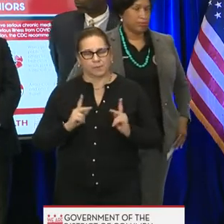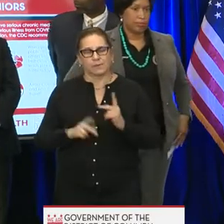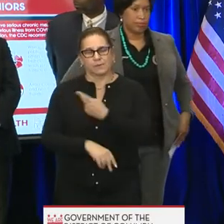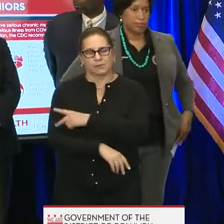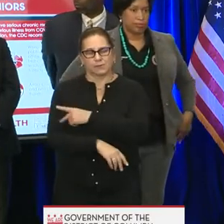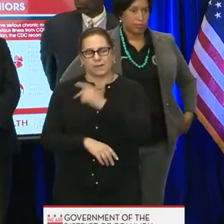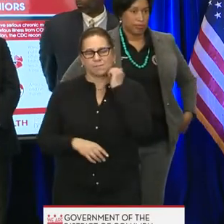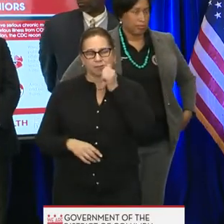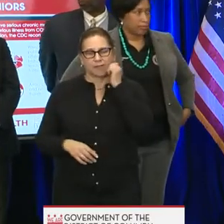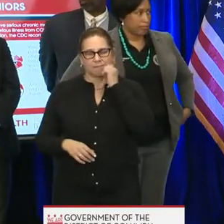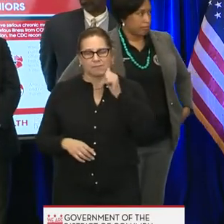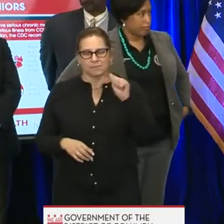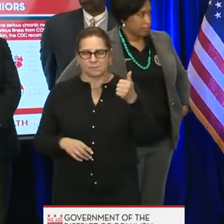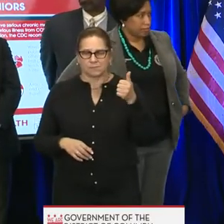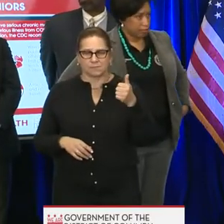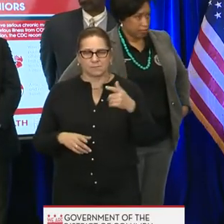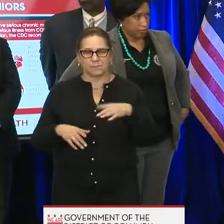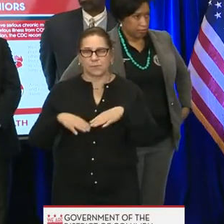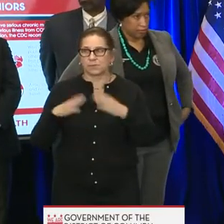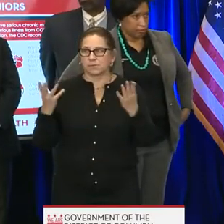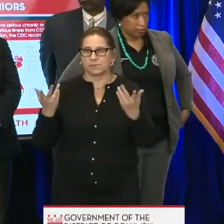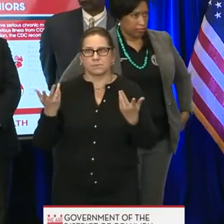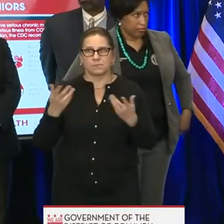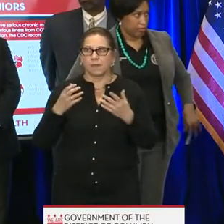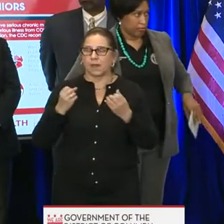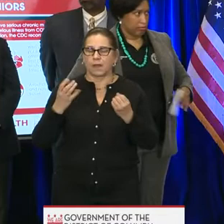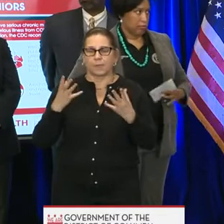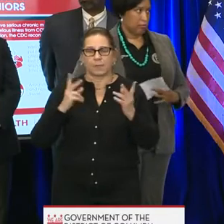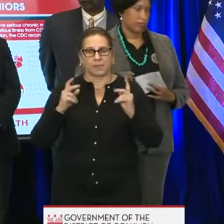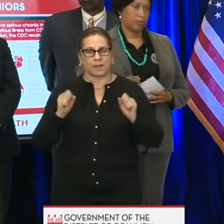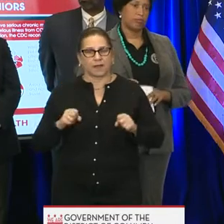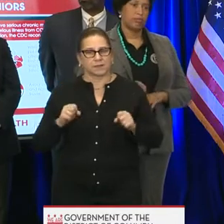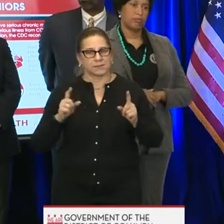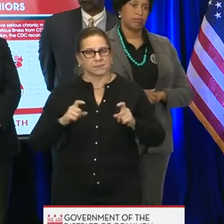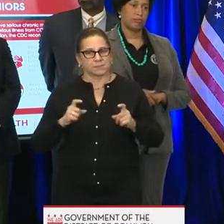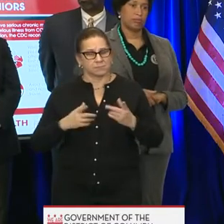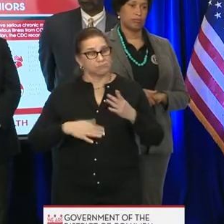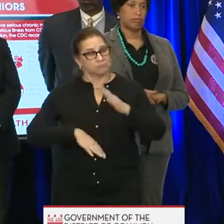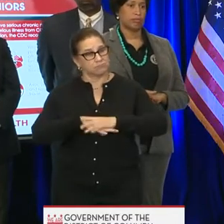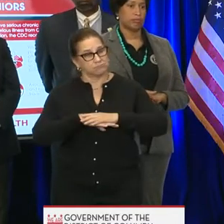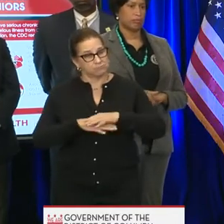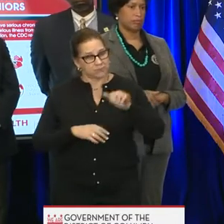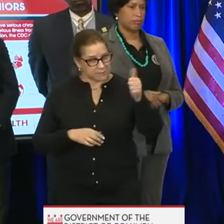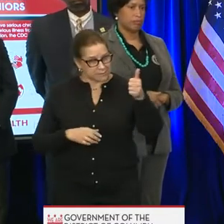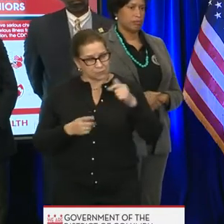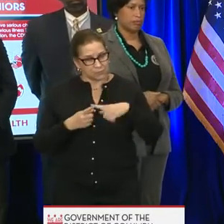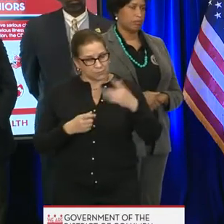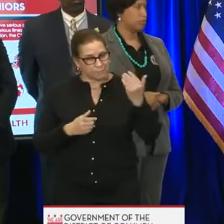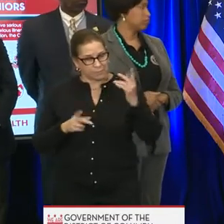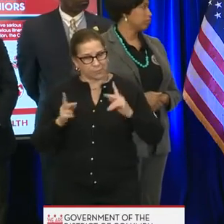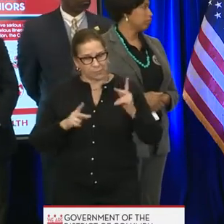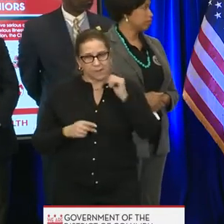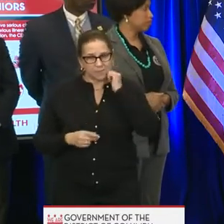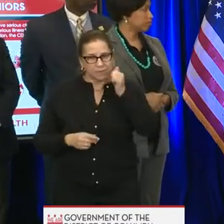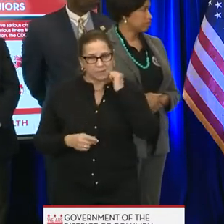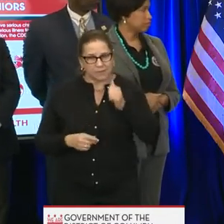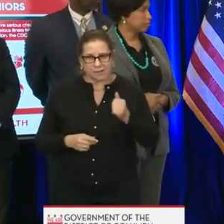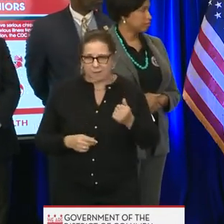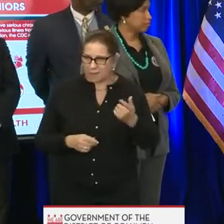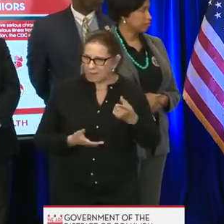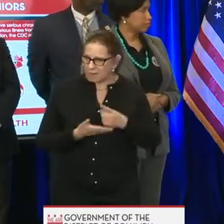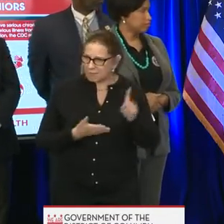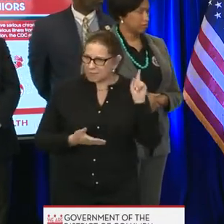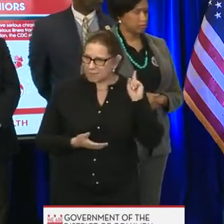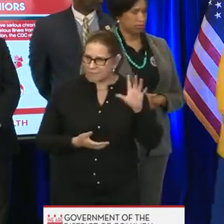And what's the overall capacity? That's the capacity. It's 10 to 15 patients per day. We were told last week that it was 50. So what happened? You want